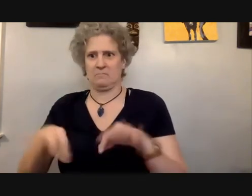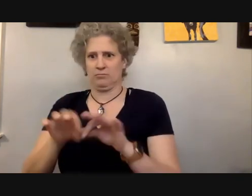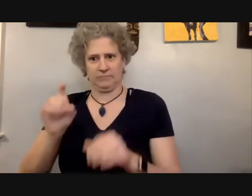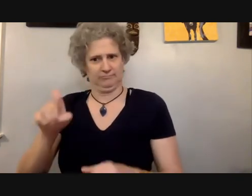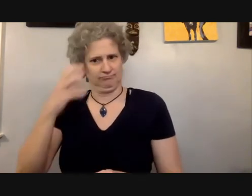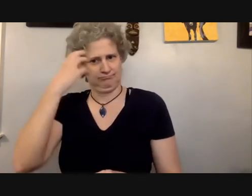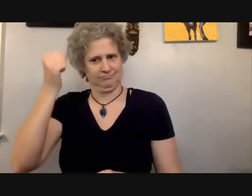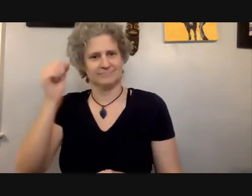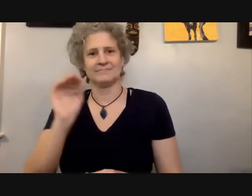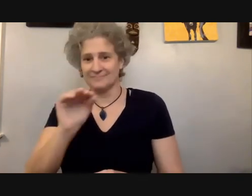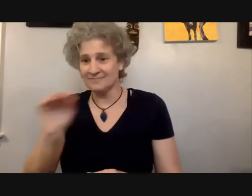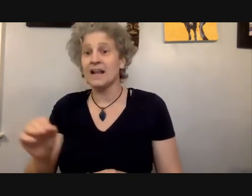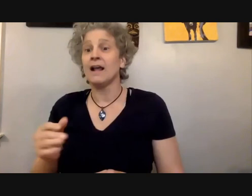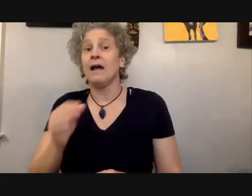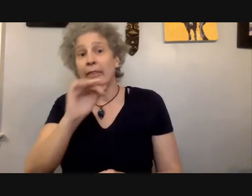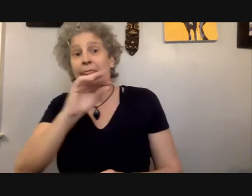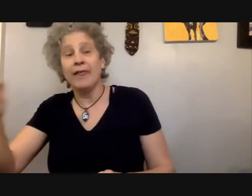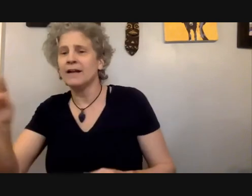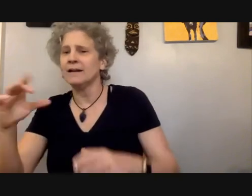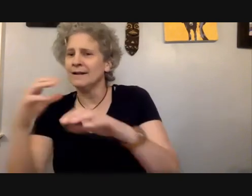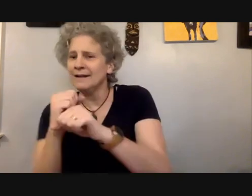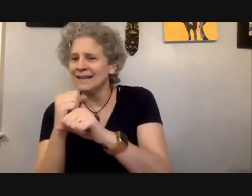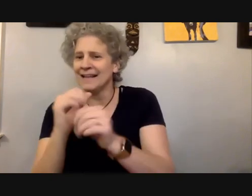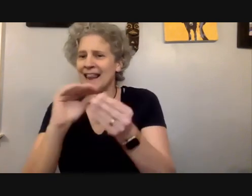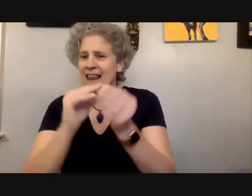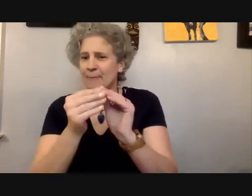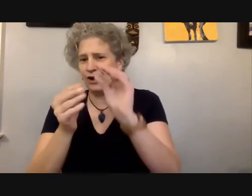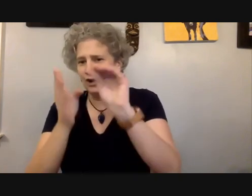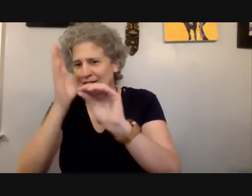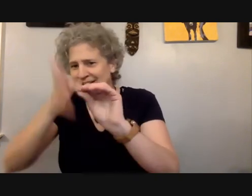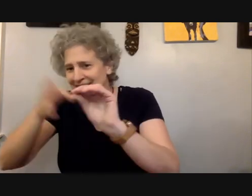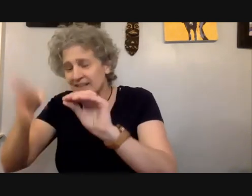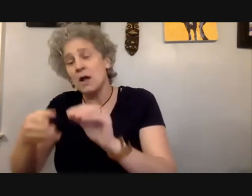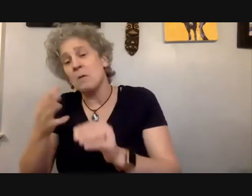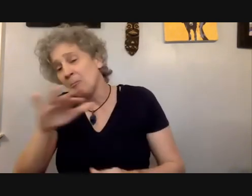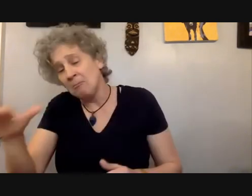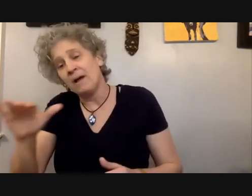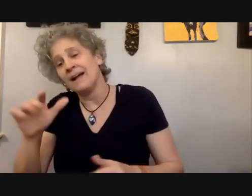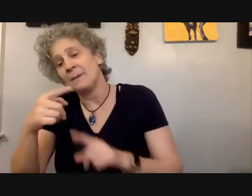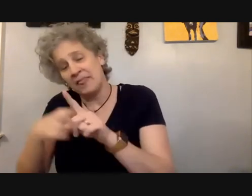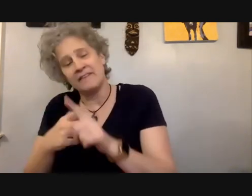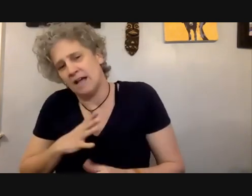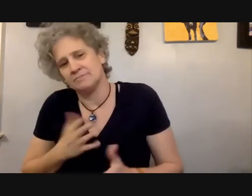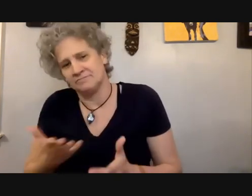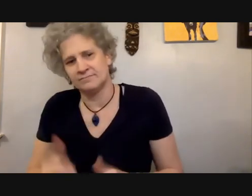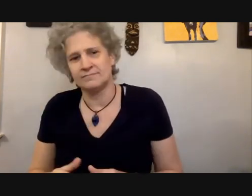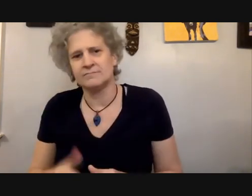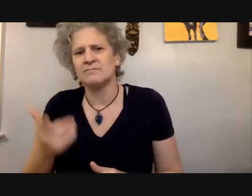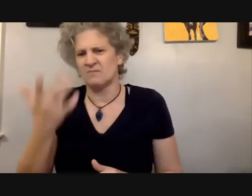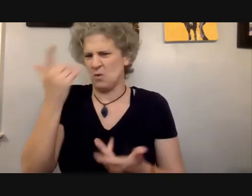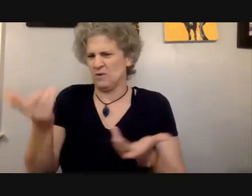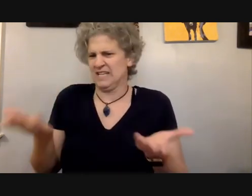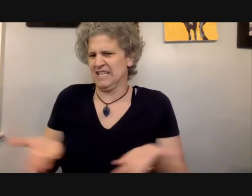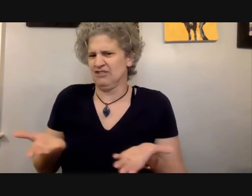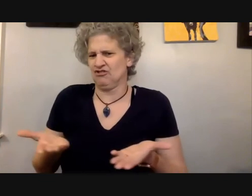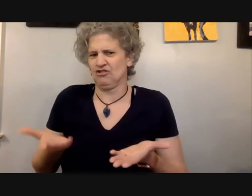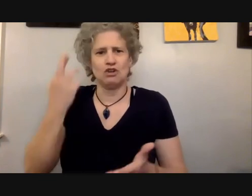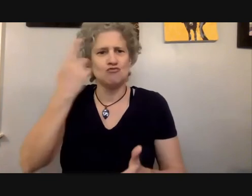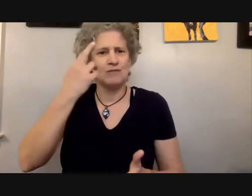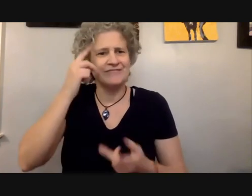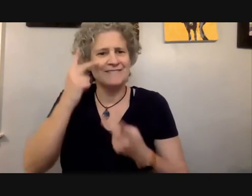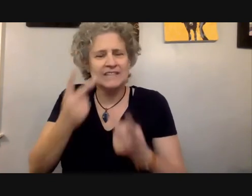Also understanding acronyms and terminology like DOB. They're going to see that on forms for the rest of their life. It's important that they know what that